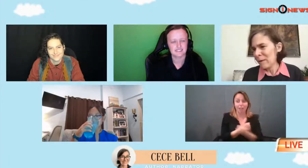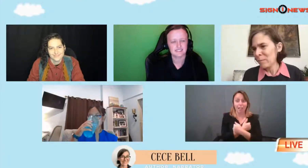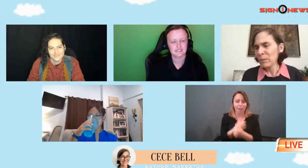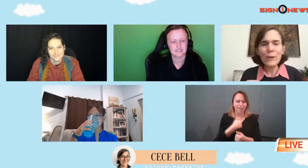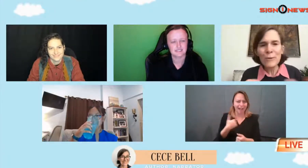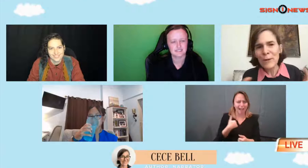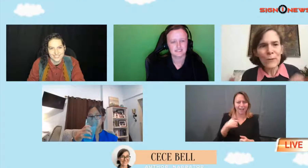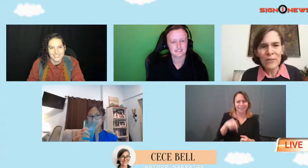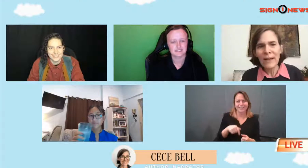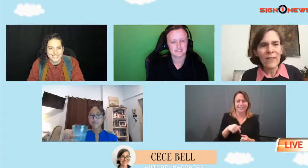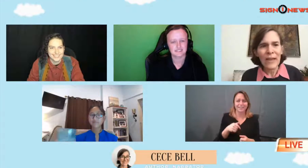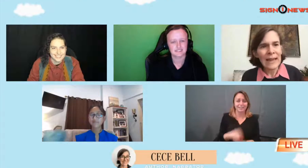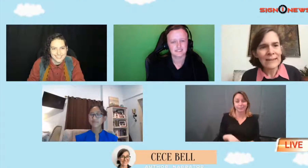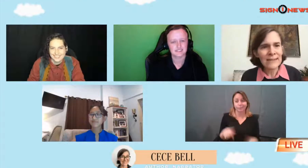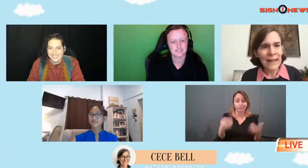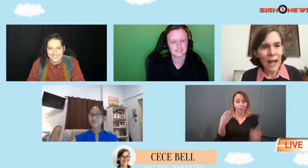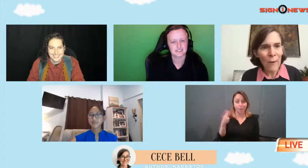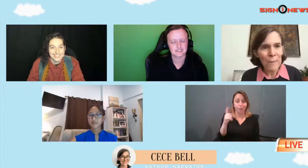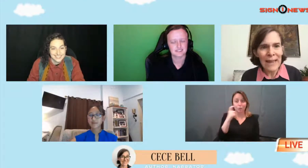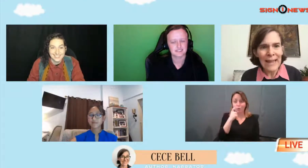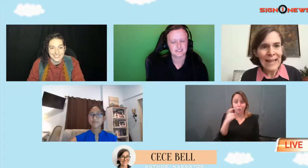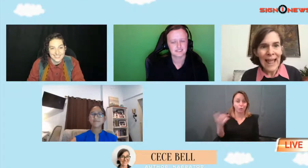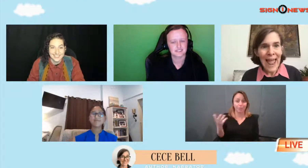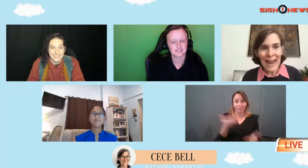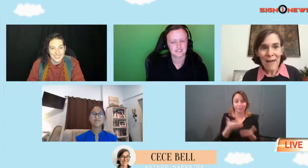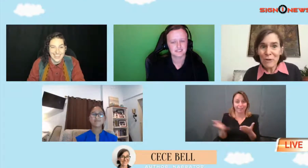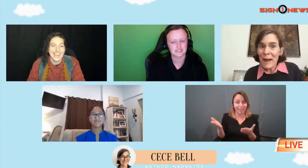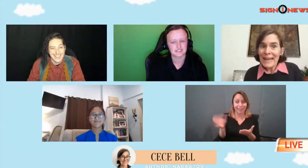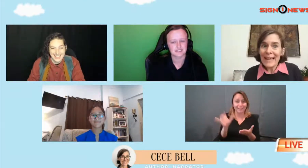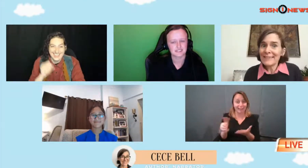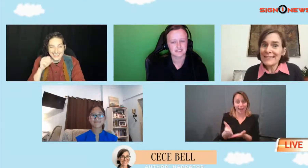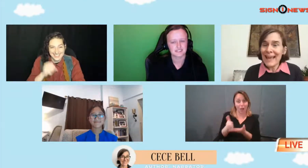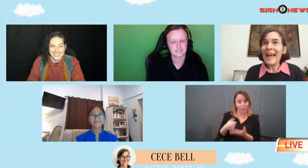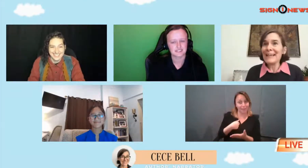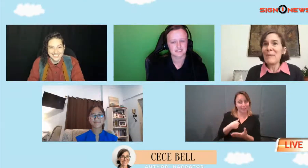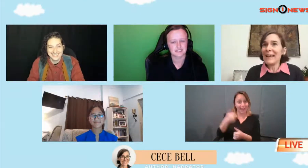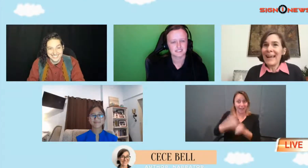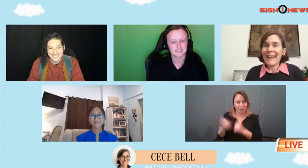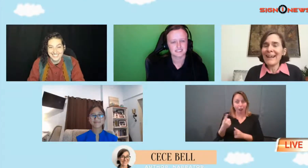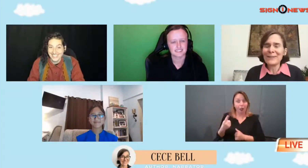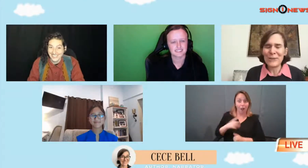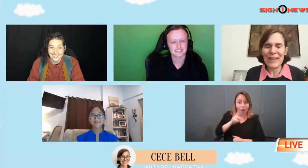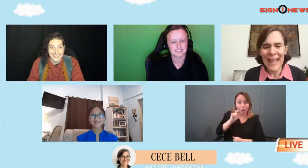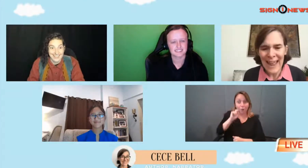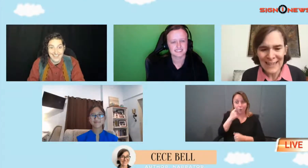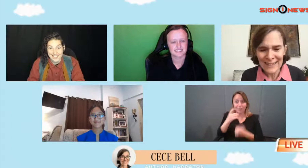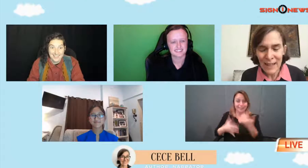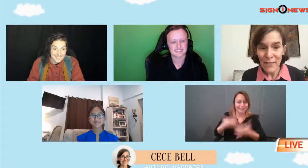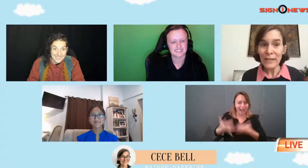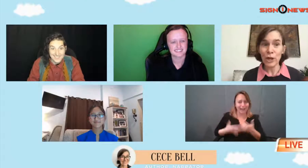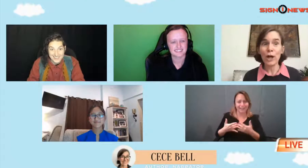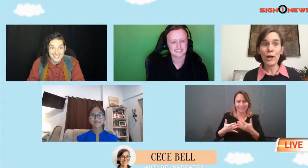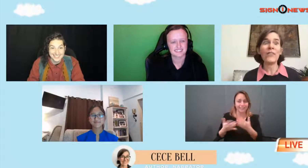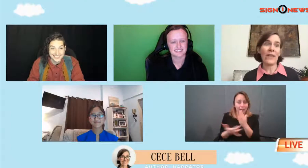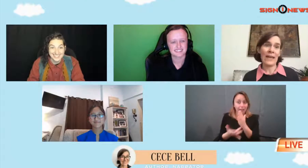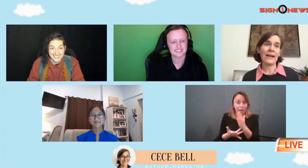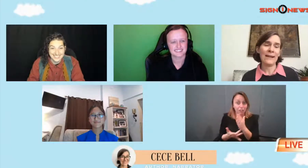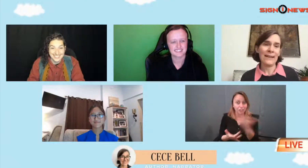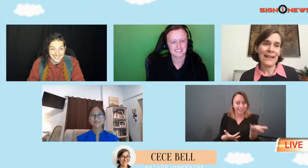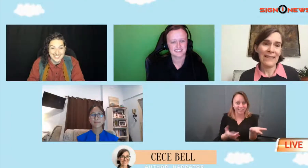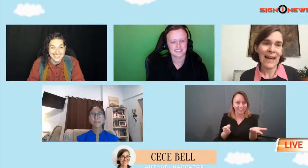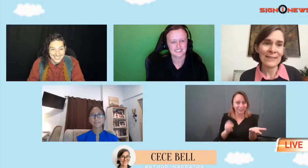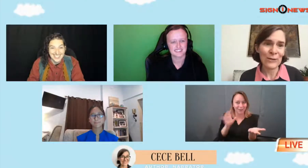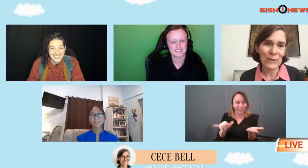little Bluetooth things that help me. And everybody gets excited by technology. And that's a good